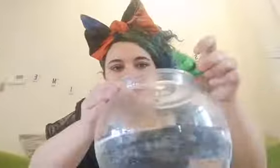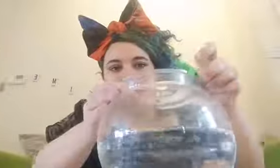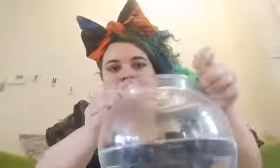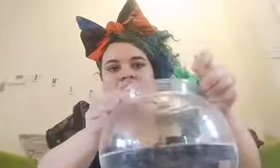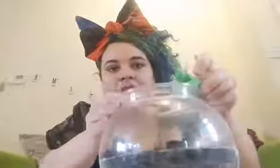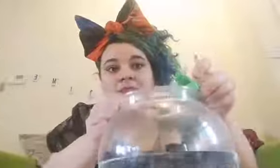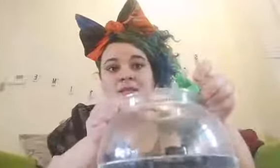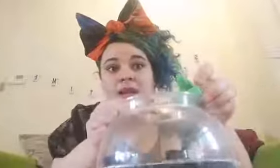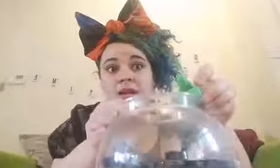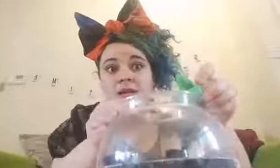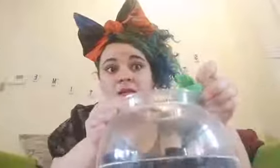Turtle said,